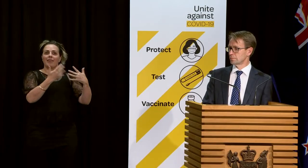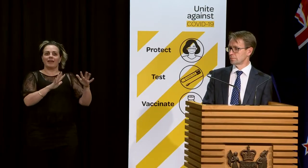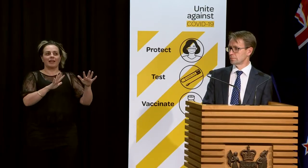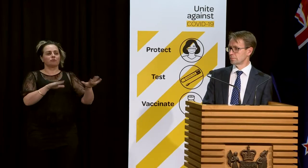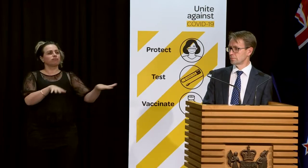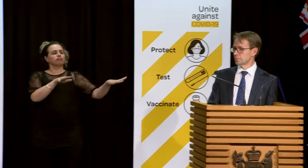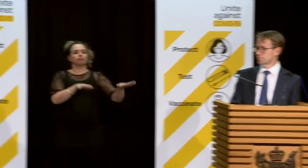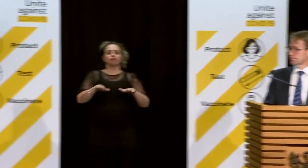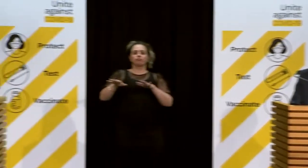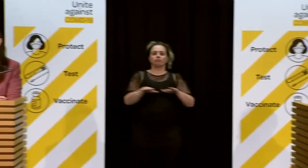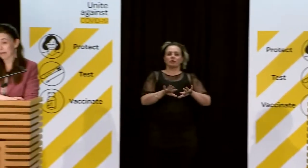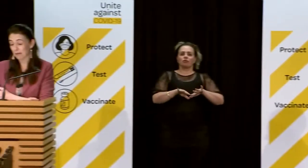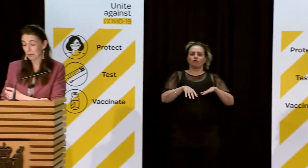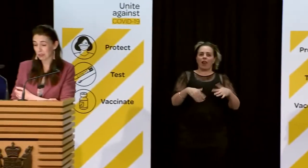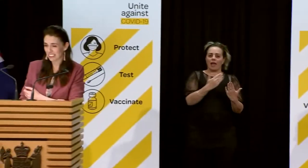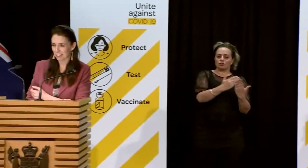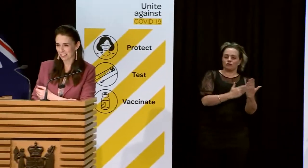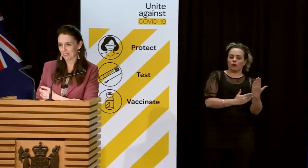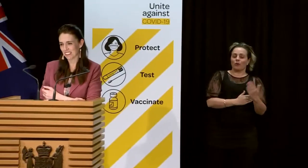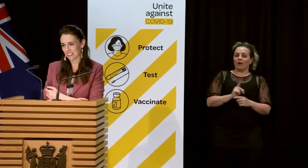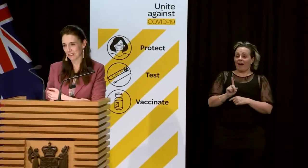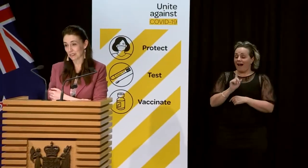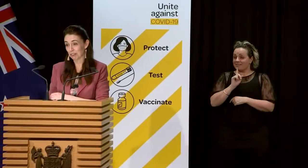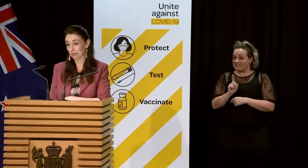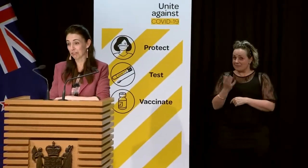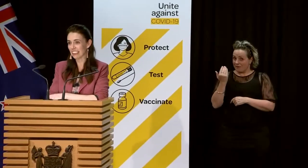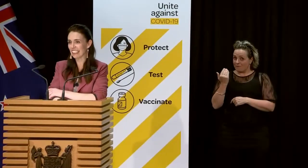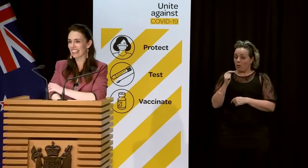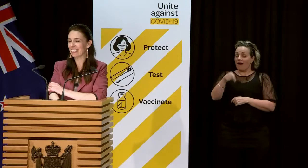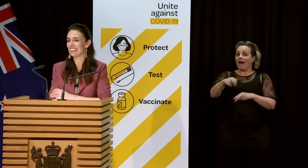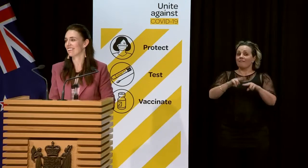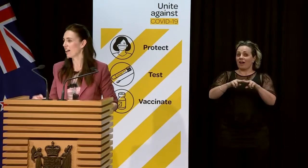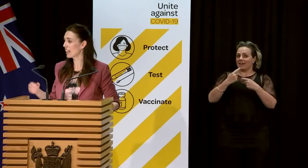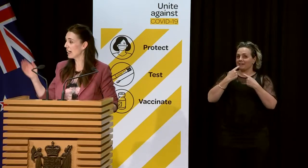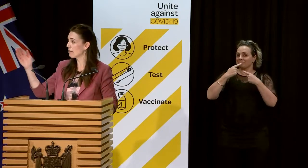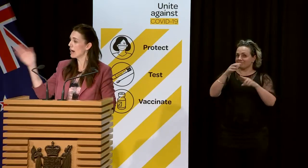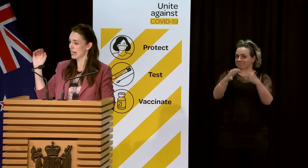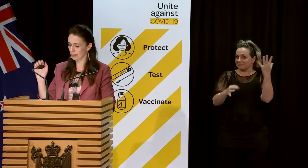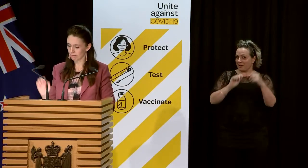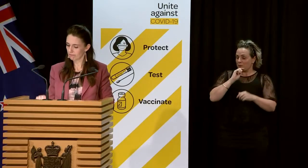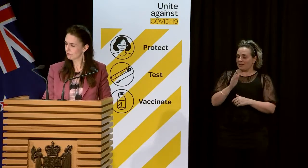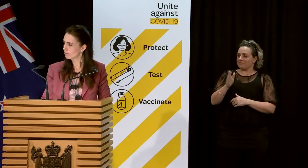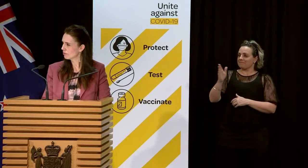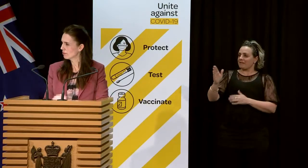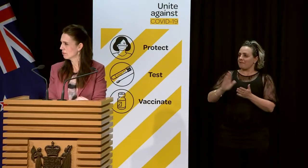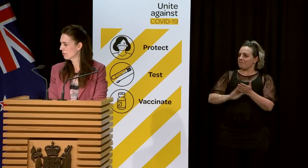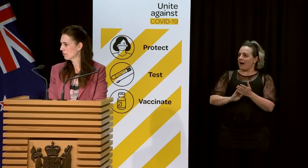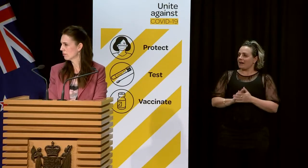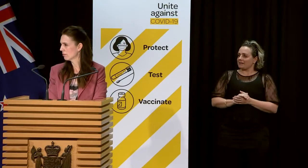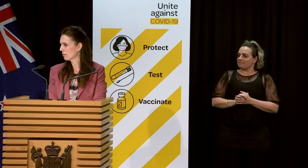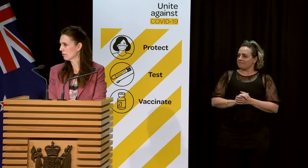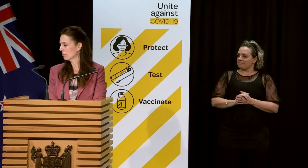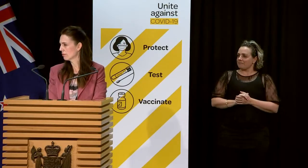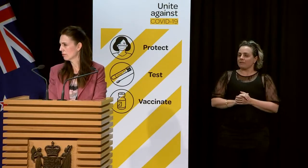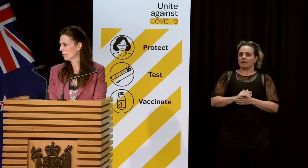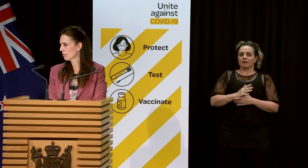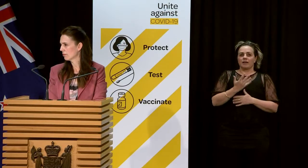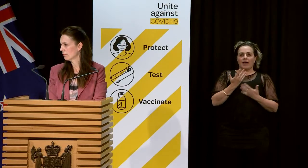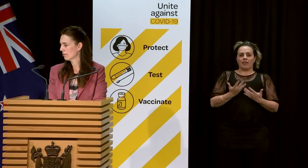in Auckland? As we've said, we are going to speak in more detail on some of these issues on Friday. Will there be a Māori specific? 5%